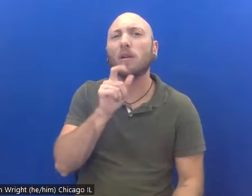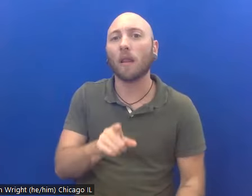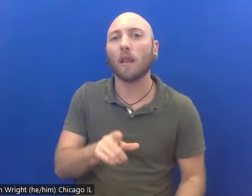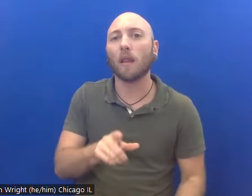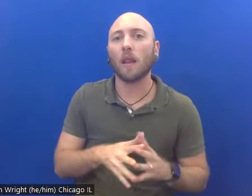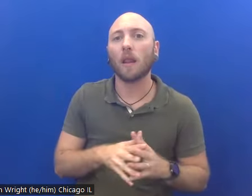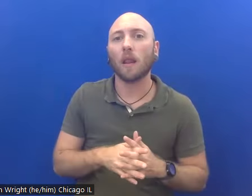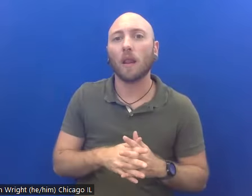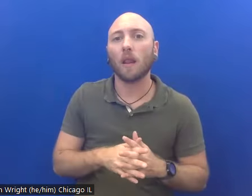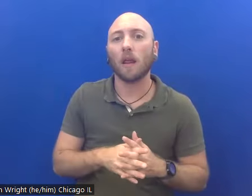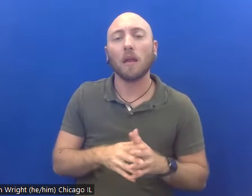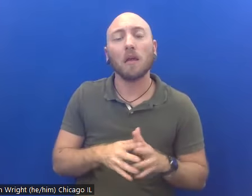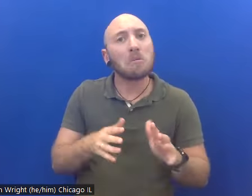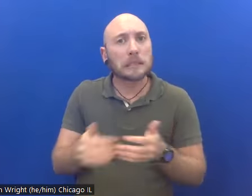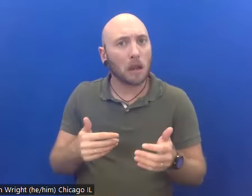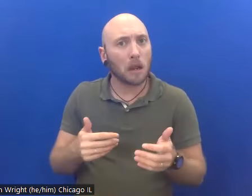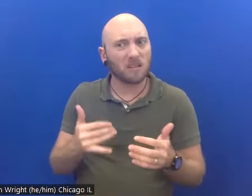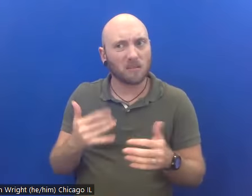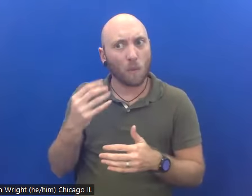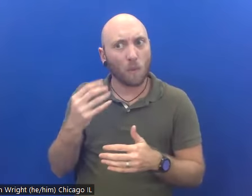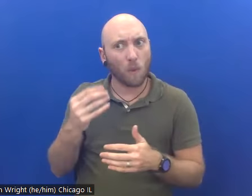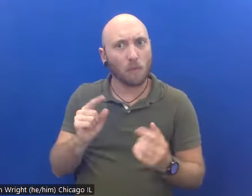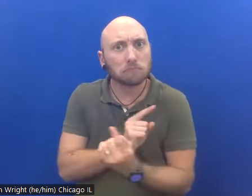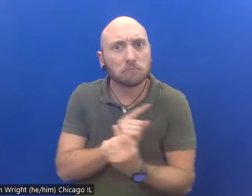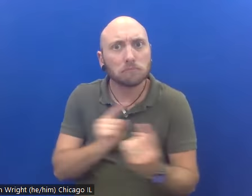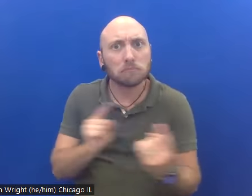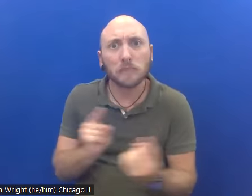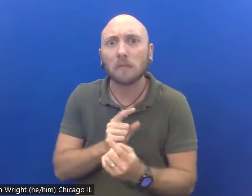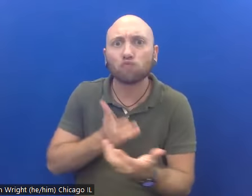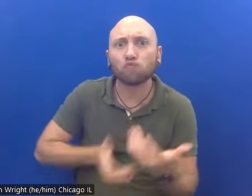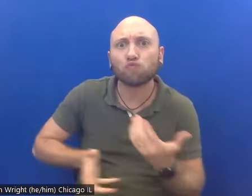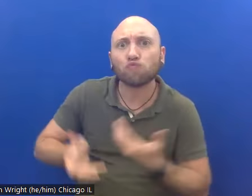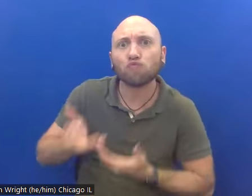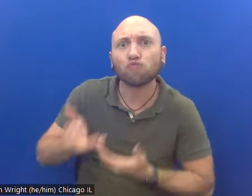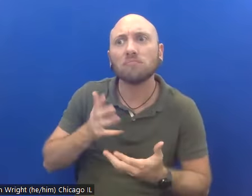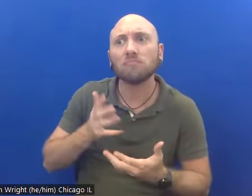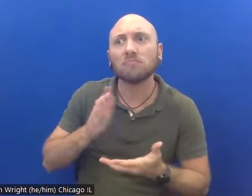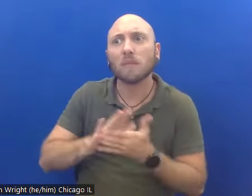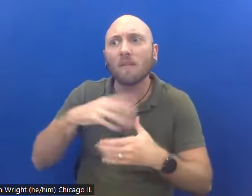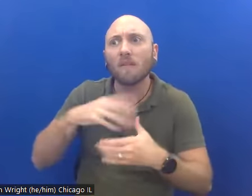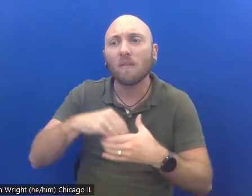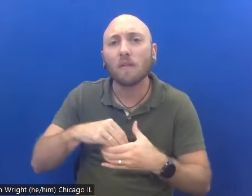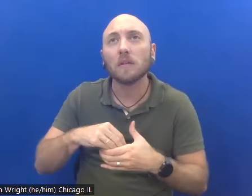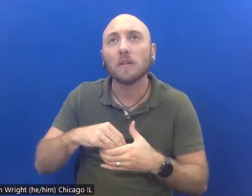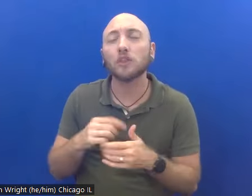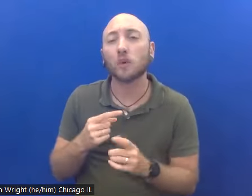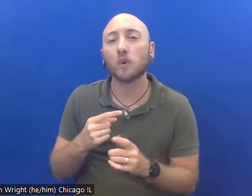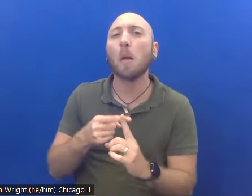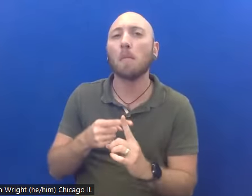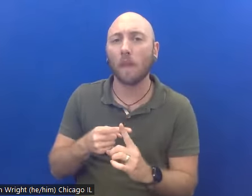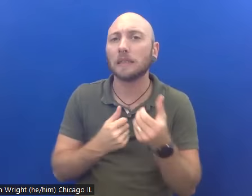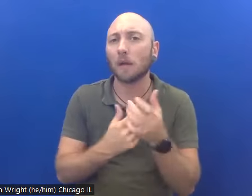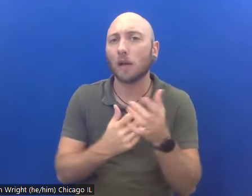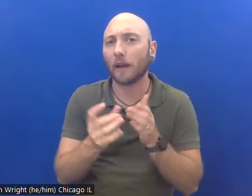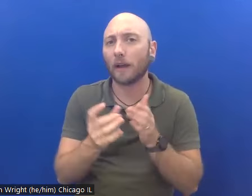people. I was socializing, kind of plugging into the fellowship. And about a month in, I started going through the steps with my sponsor. And, I lied my way